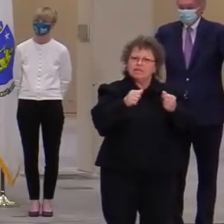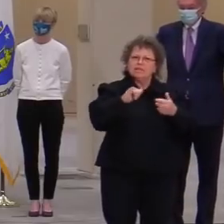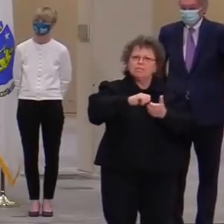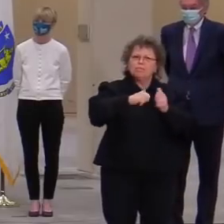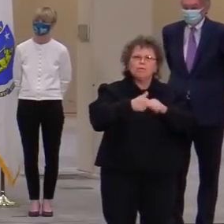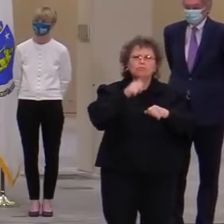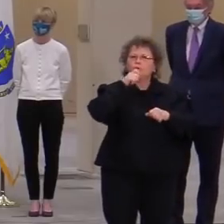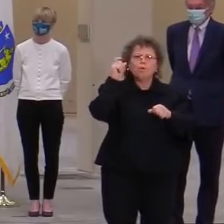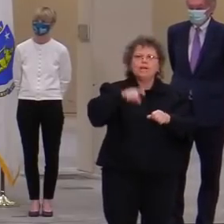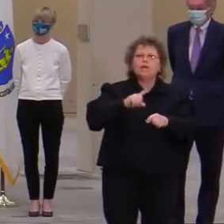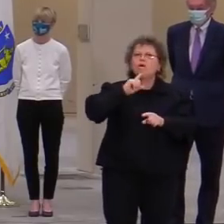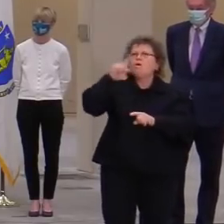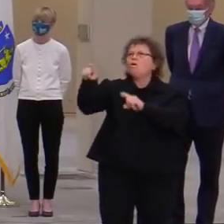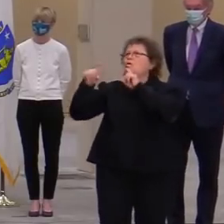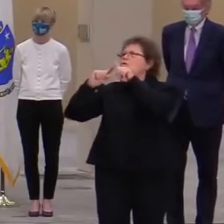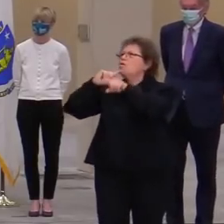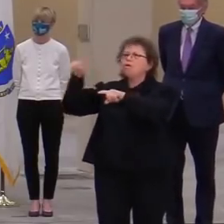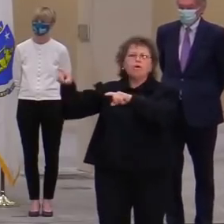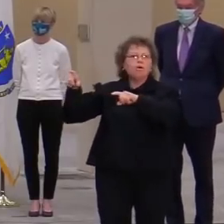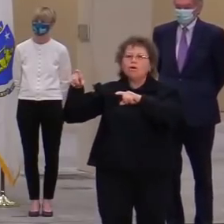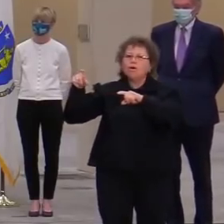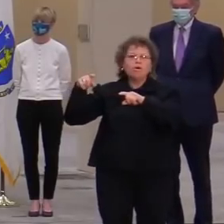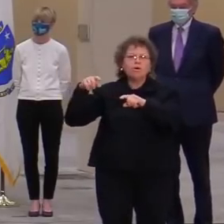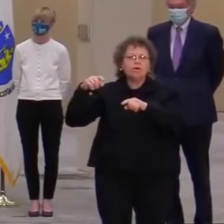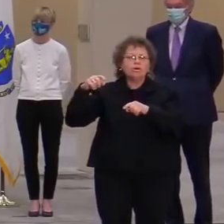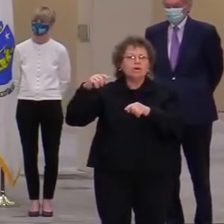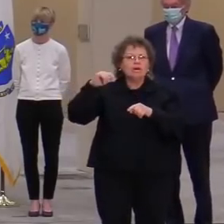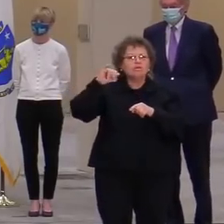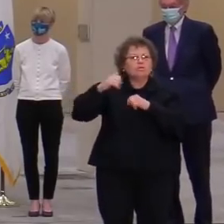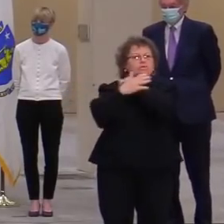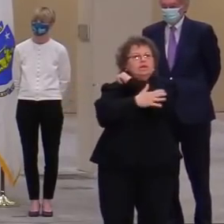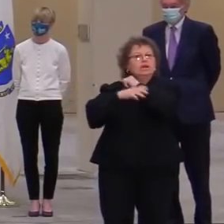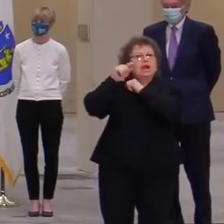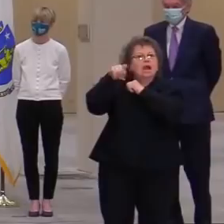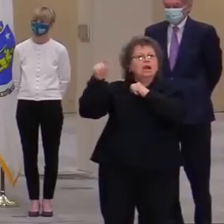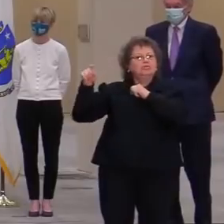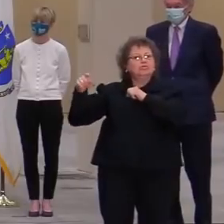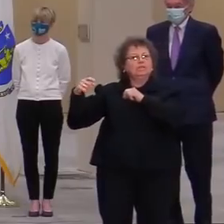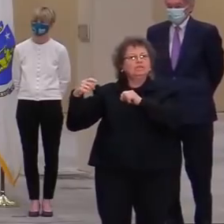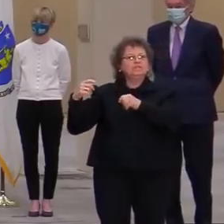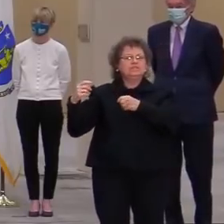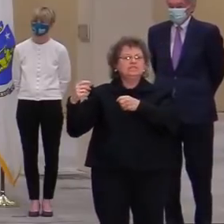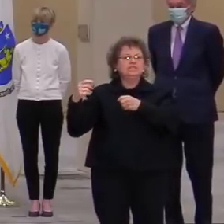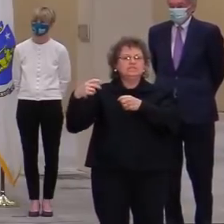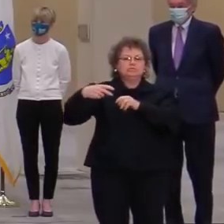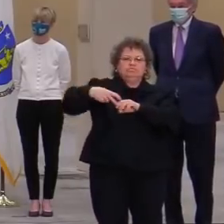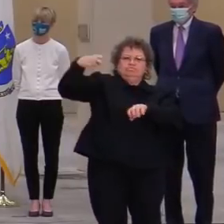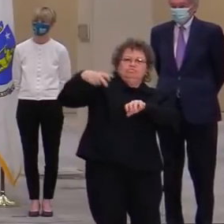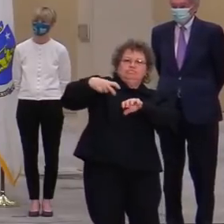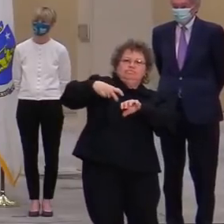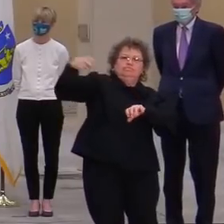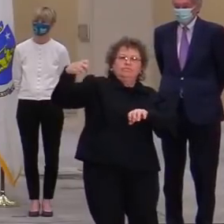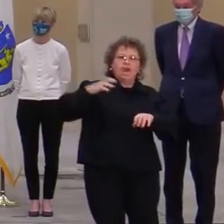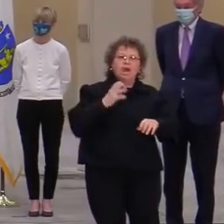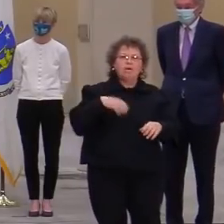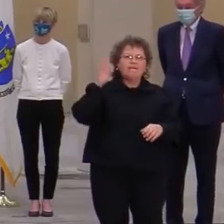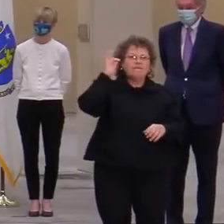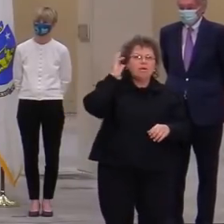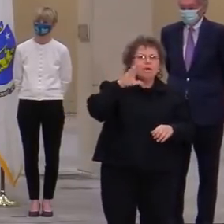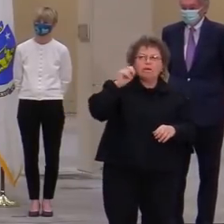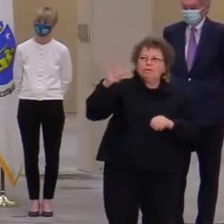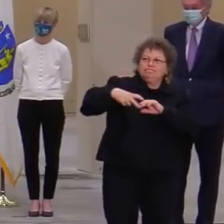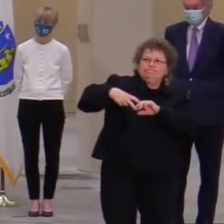capability to countries that are hacking our federal government, hacking our domestic